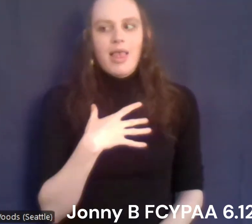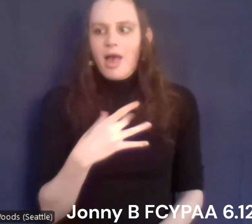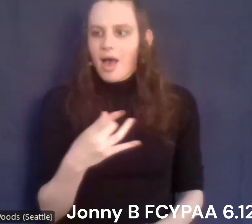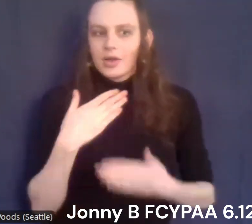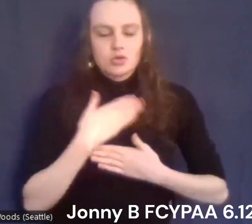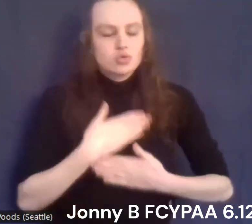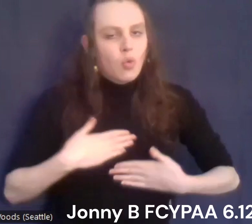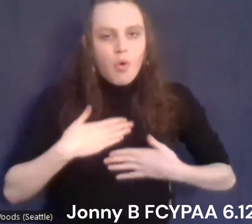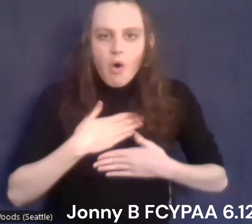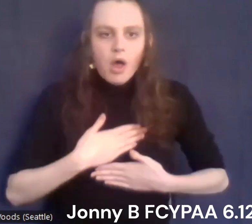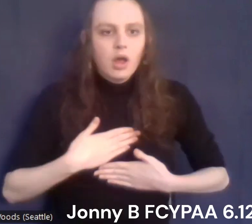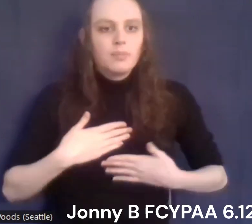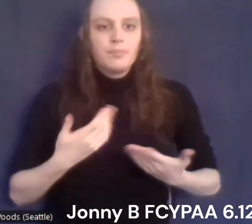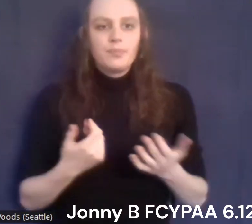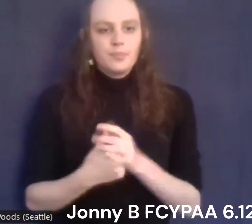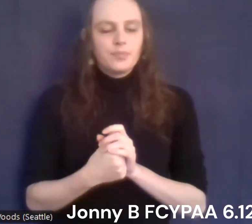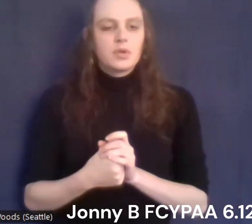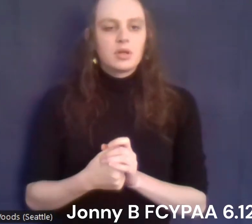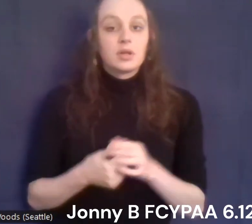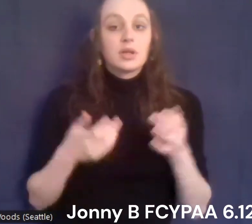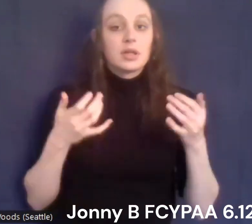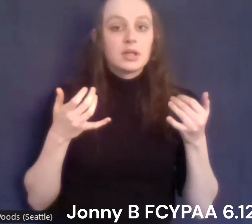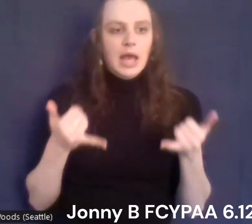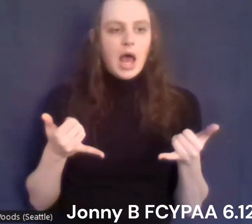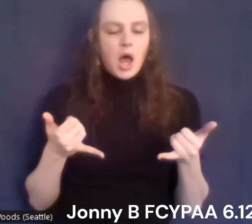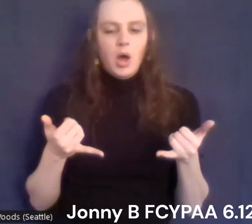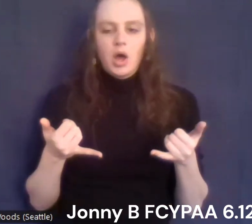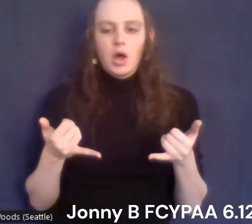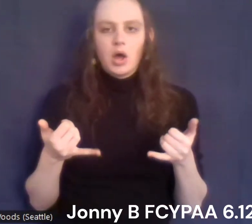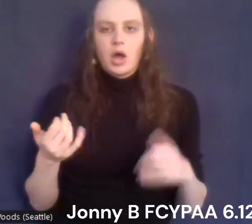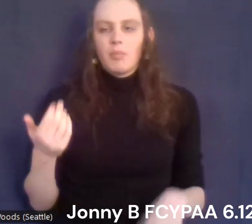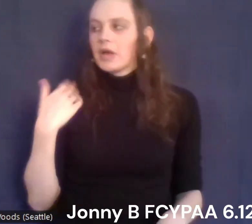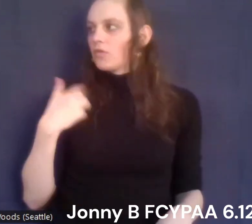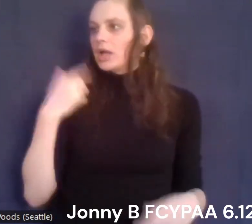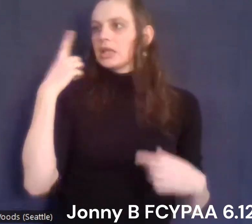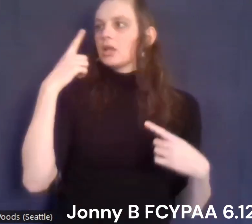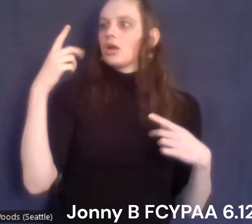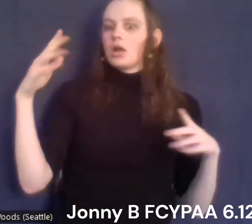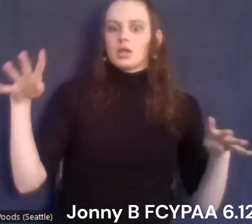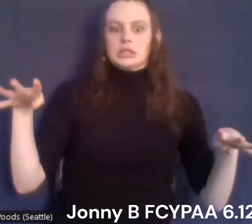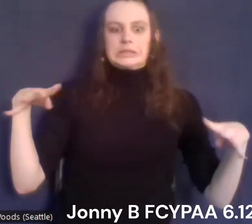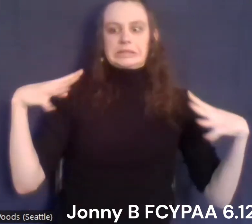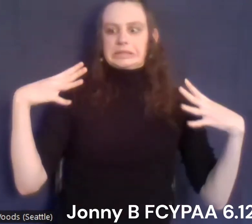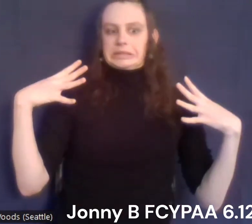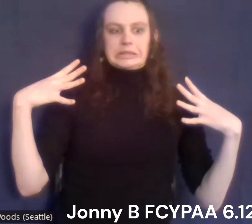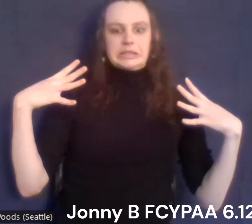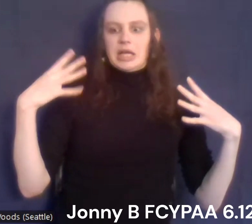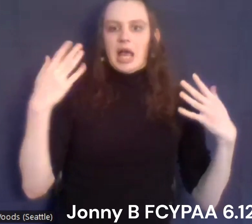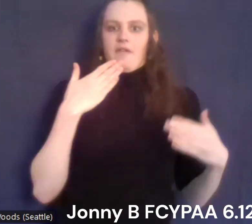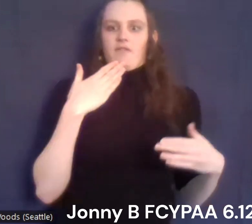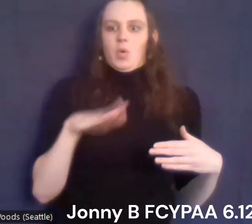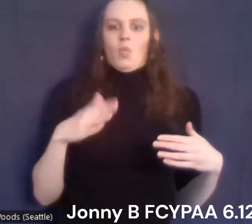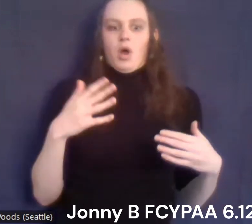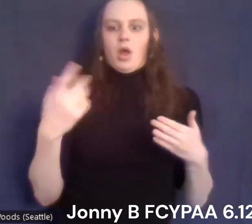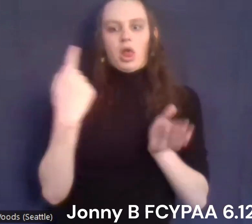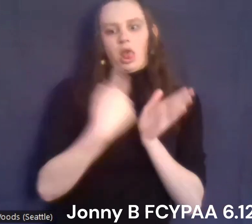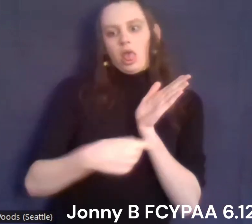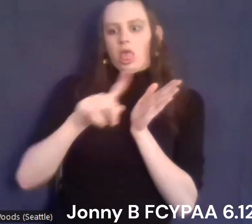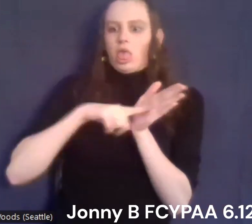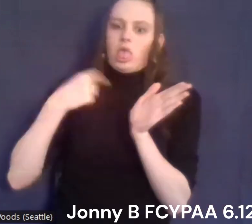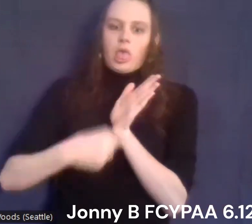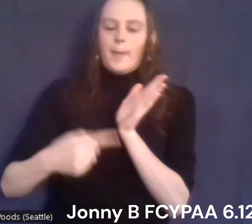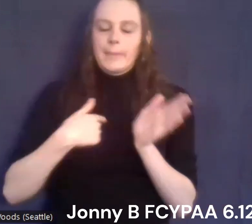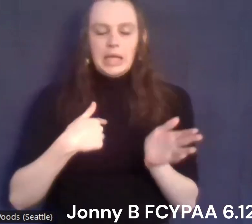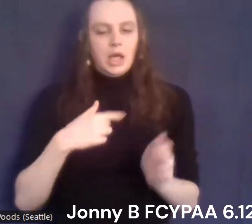it. I now, instead of thinking all eyes were on me, thinking bad things, it was now all eyes on me and I'm the cool